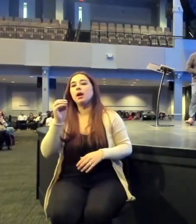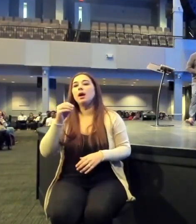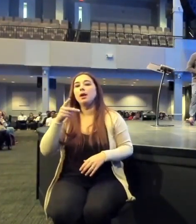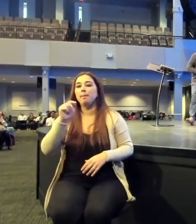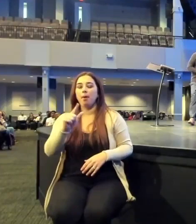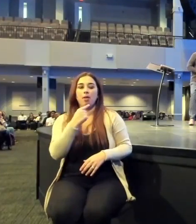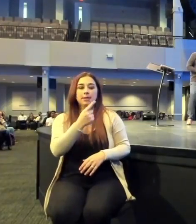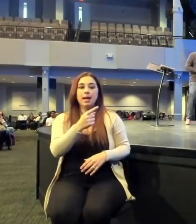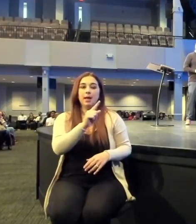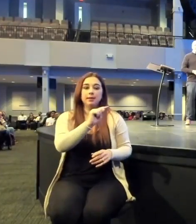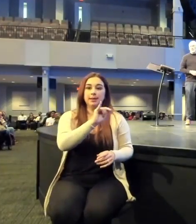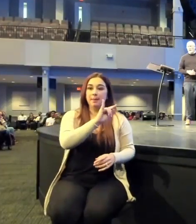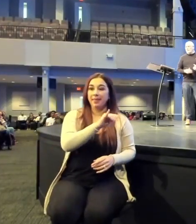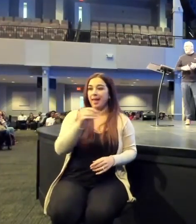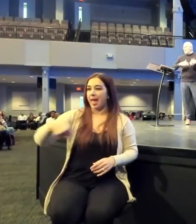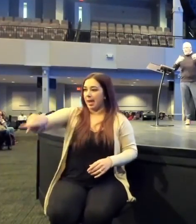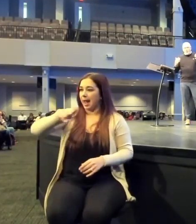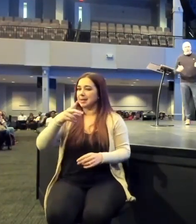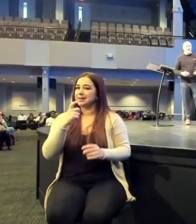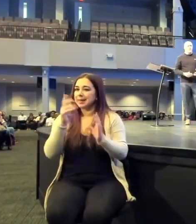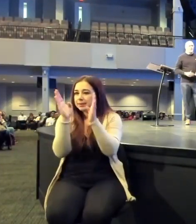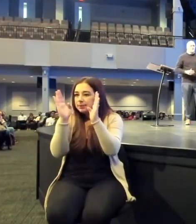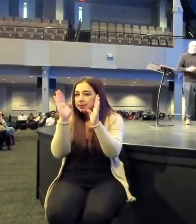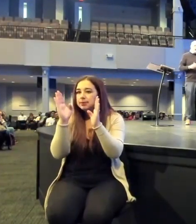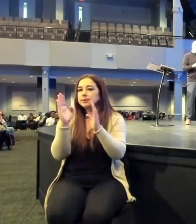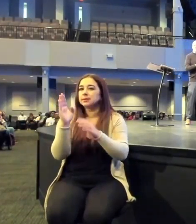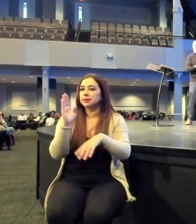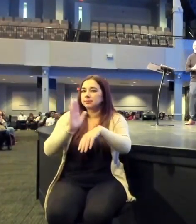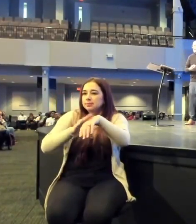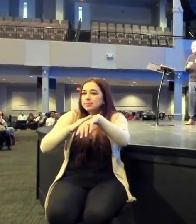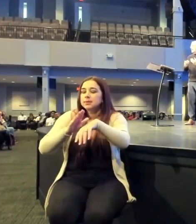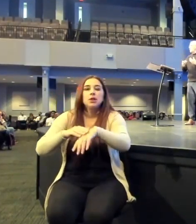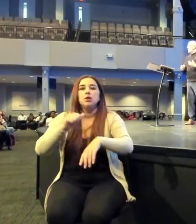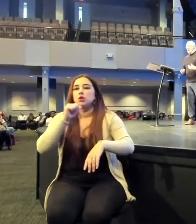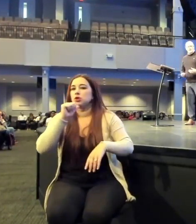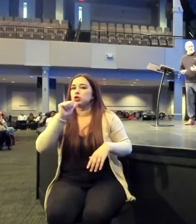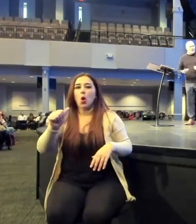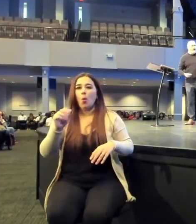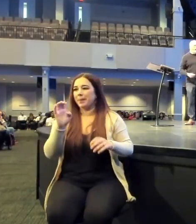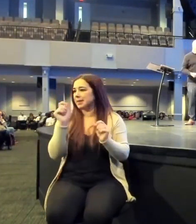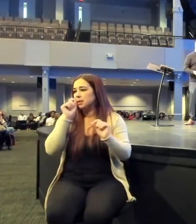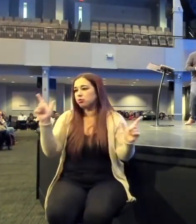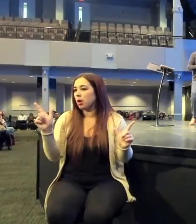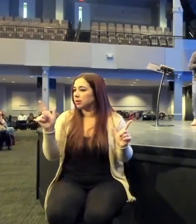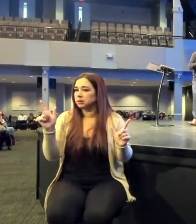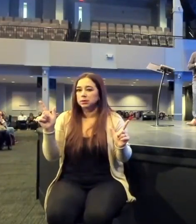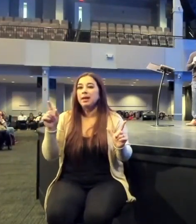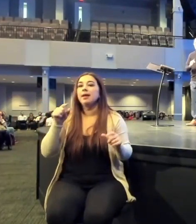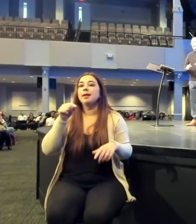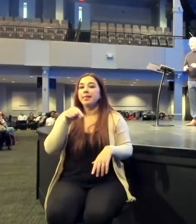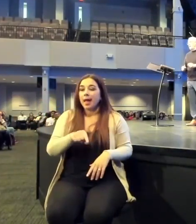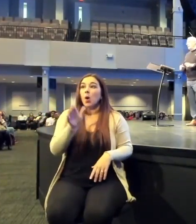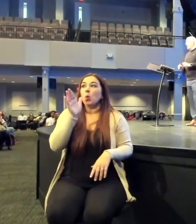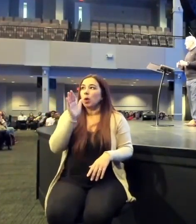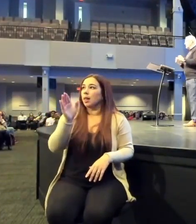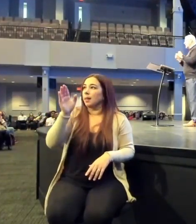and to us as well, mark this, be aware of this. Don't let this take you by surprise. There will